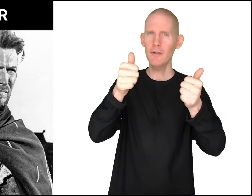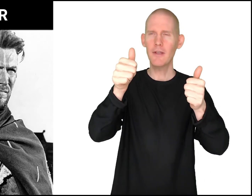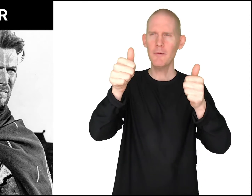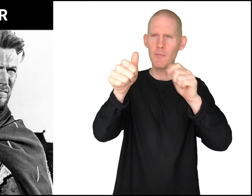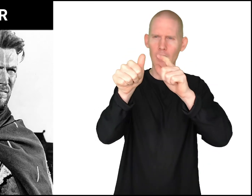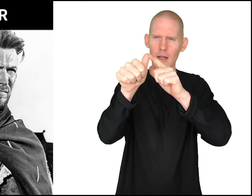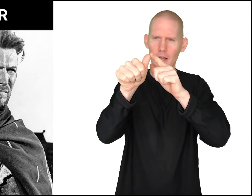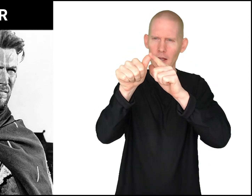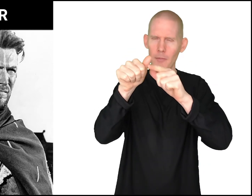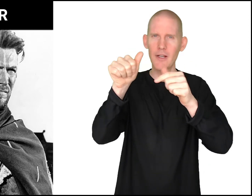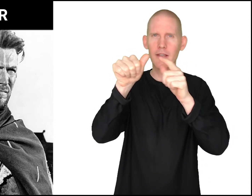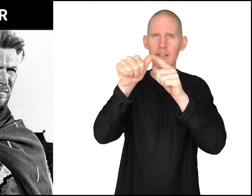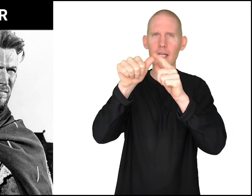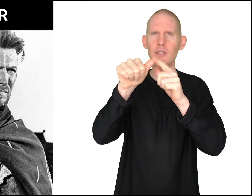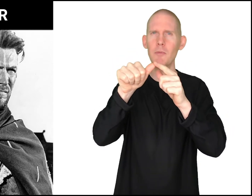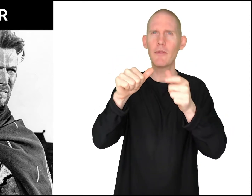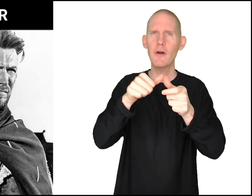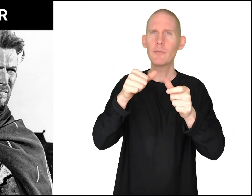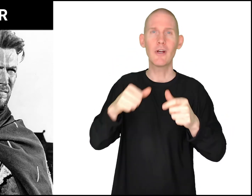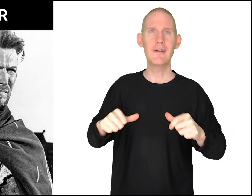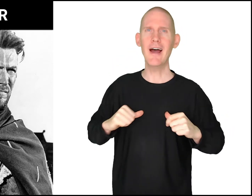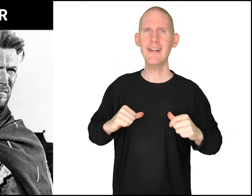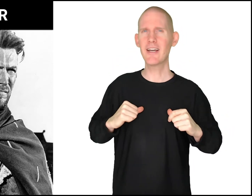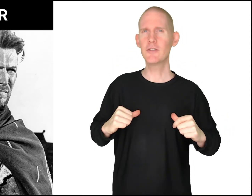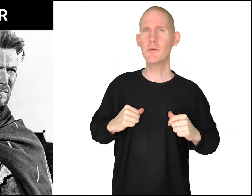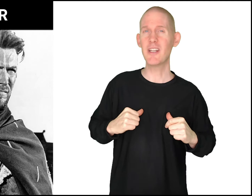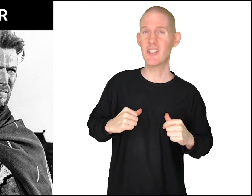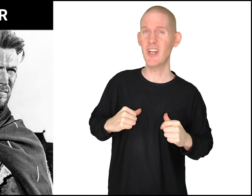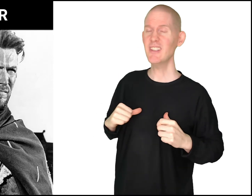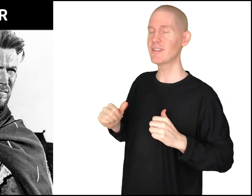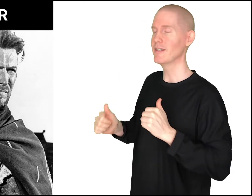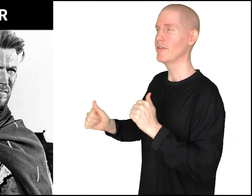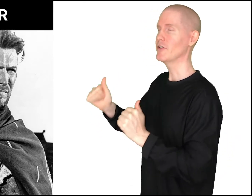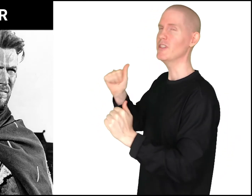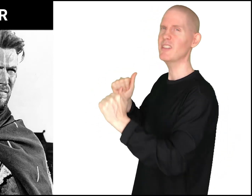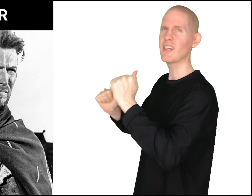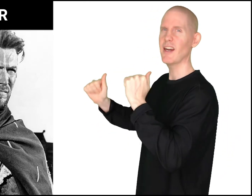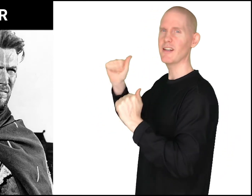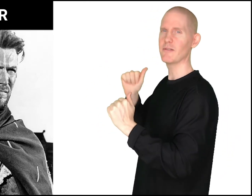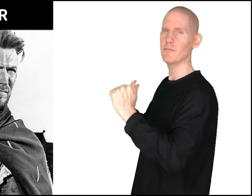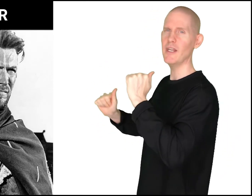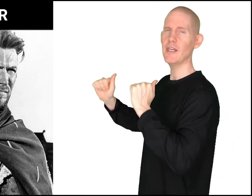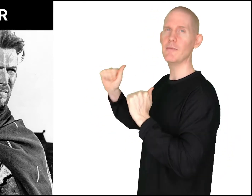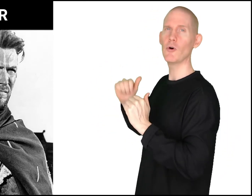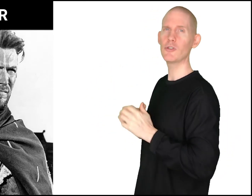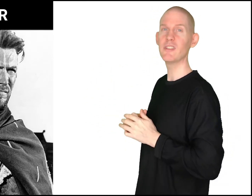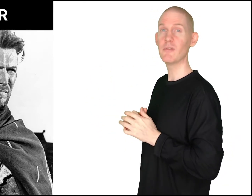thing, the tips of my thumbs are not touching my chest. They're just kind of making motions in